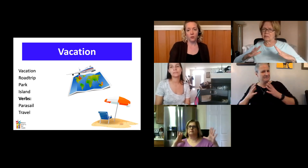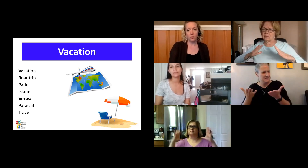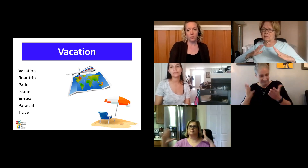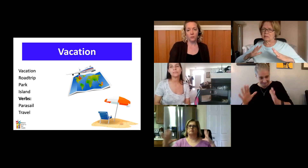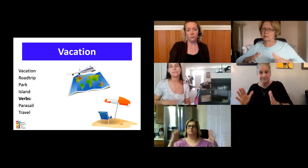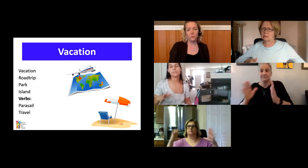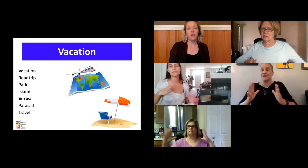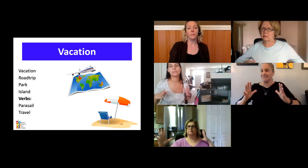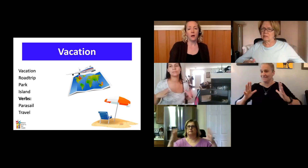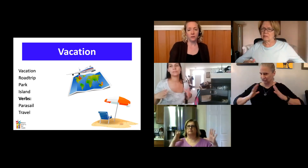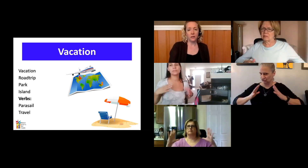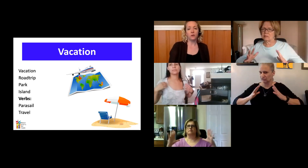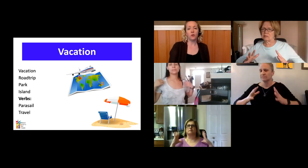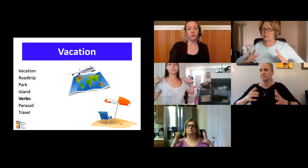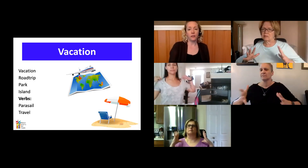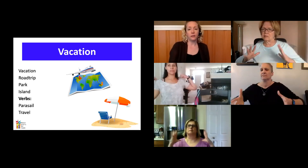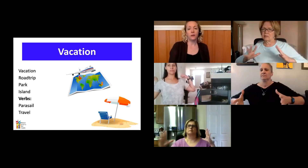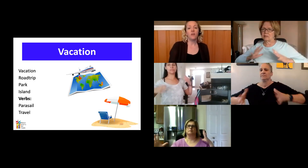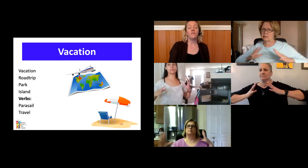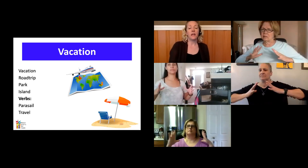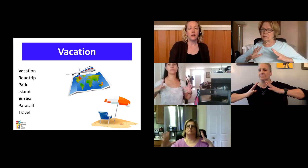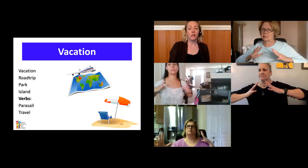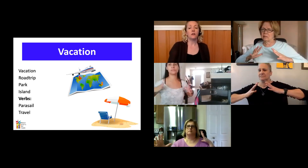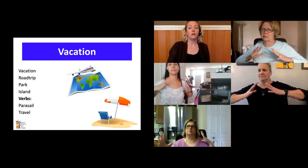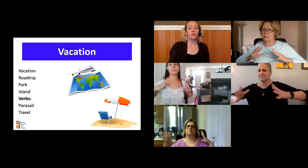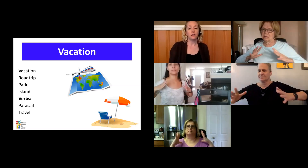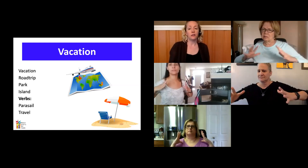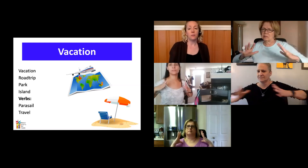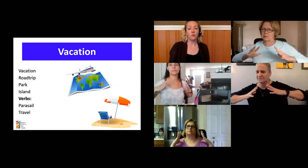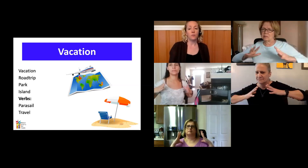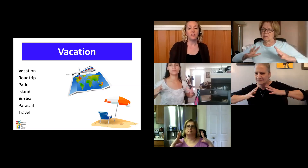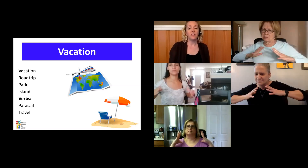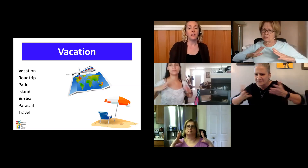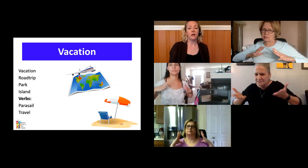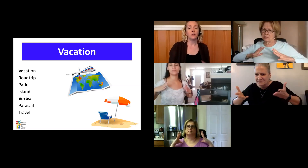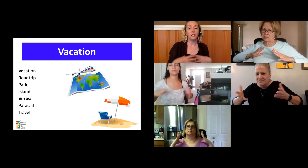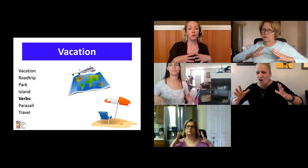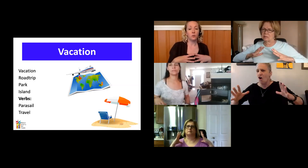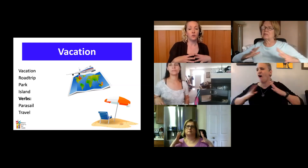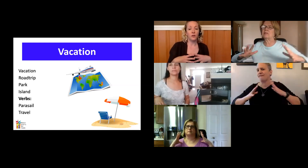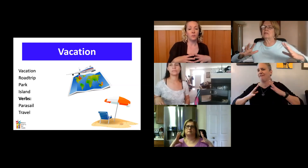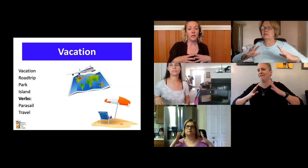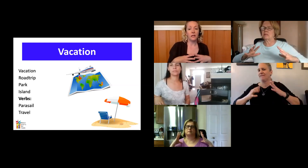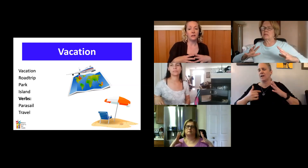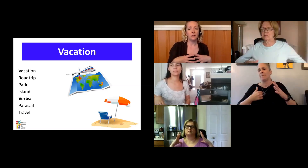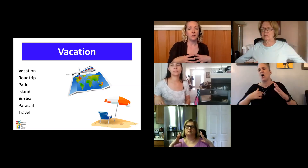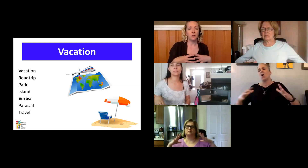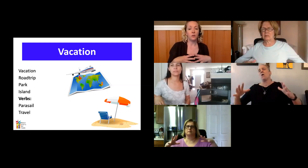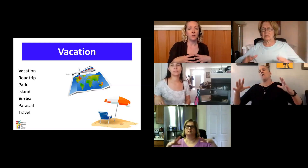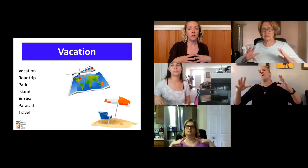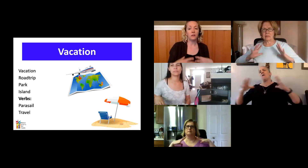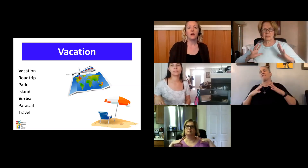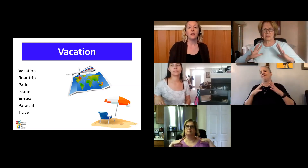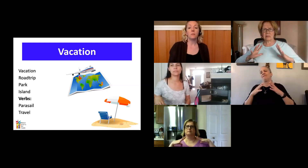Yeah, holidays, it alternates. Vacation, it's the same movement. And then a singular movement means, anybody know what that is? It